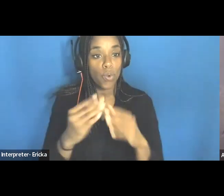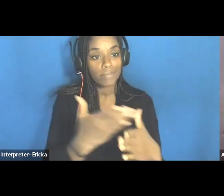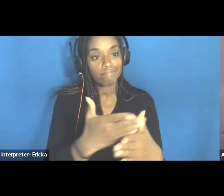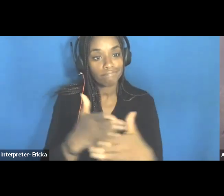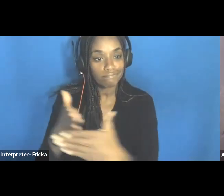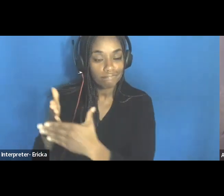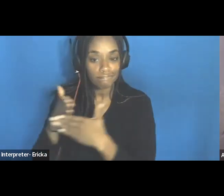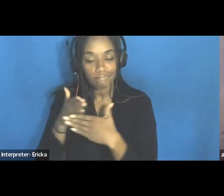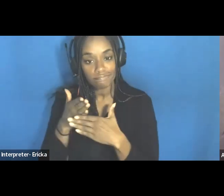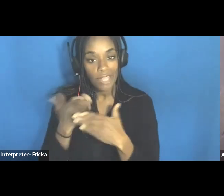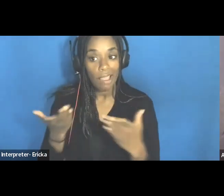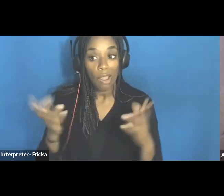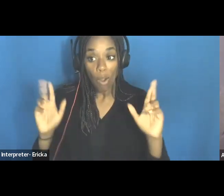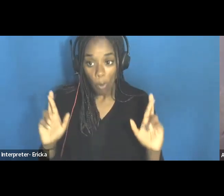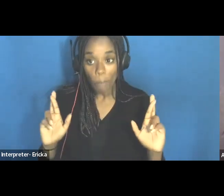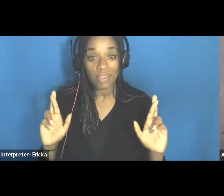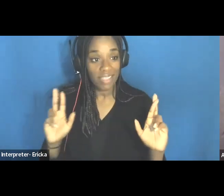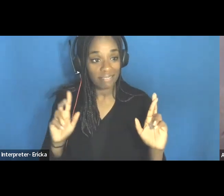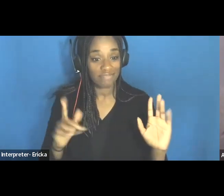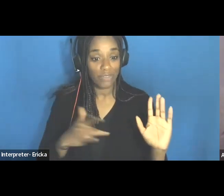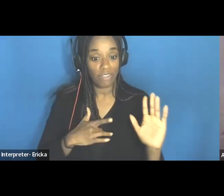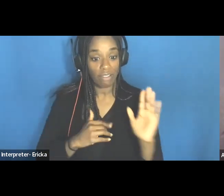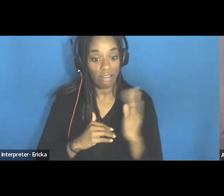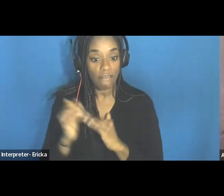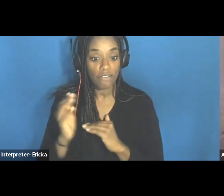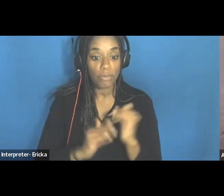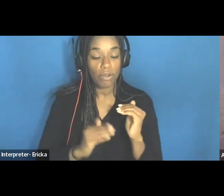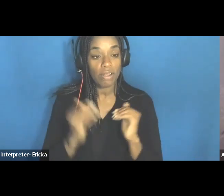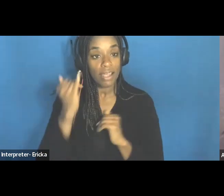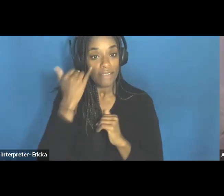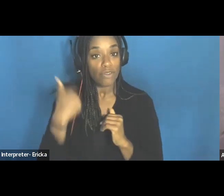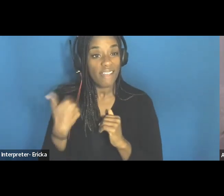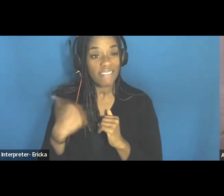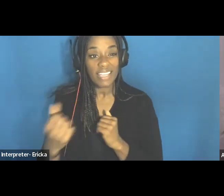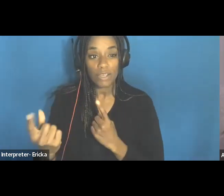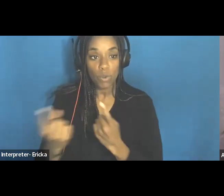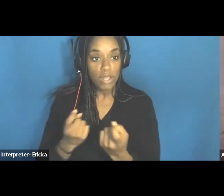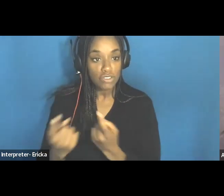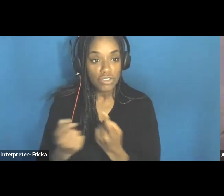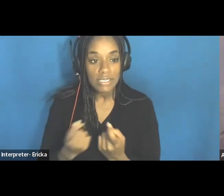that people will feel comfortable. Any questions that you may have, please